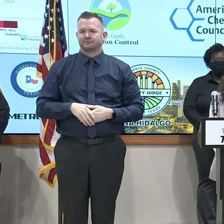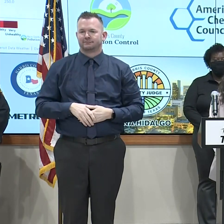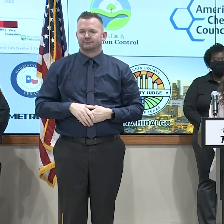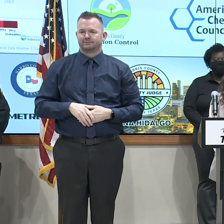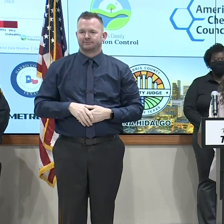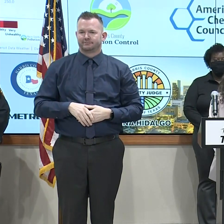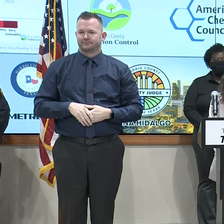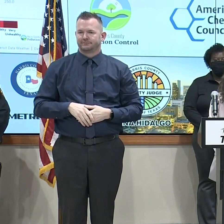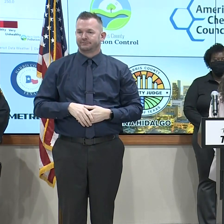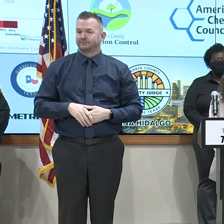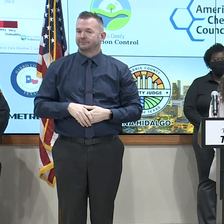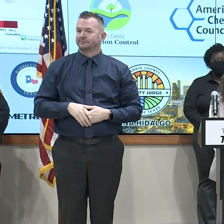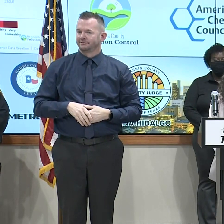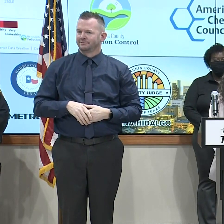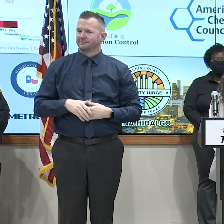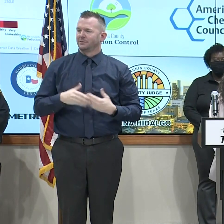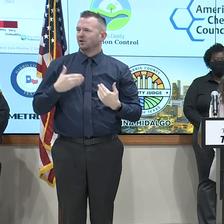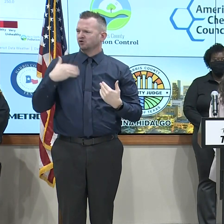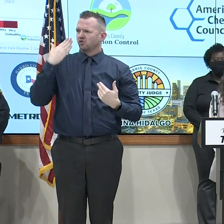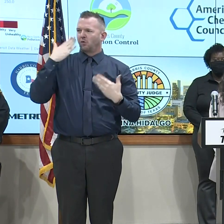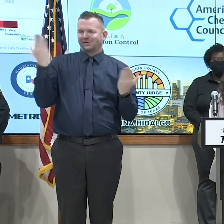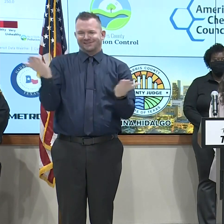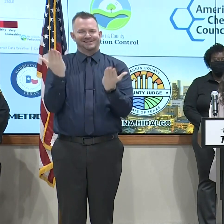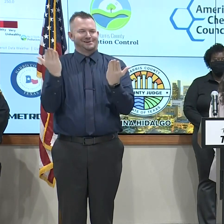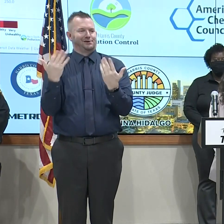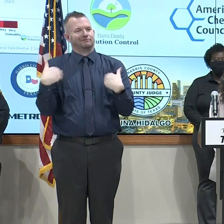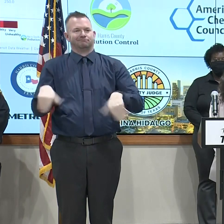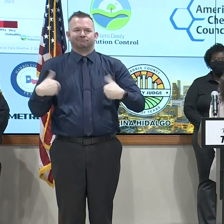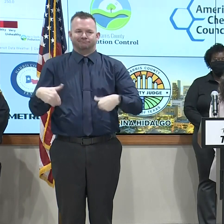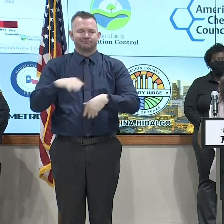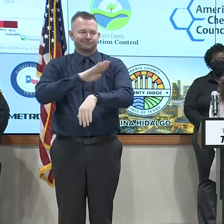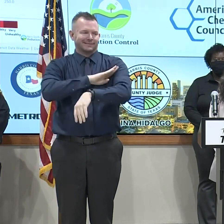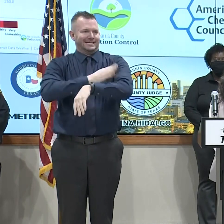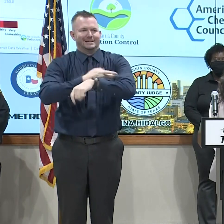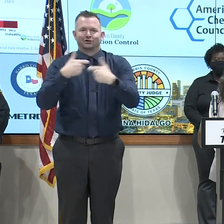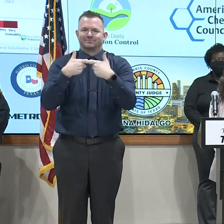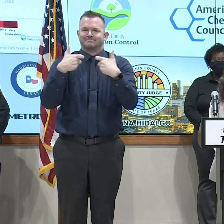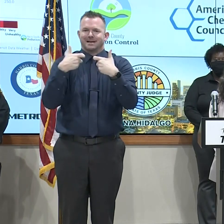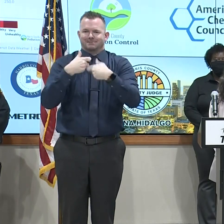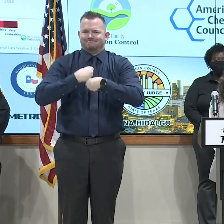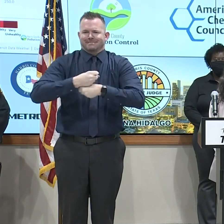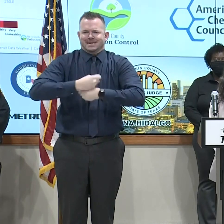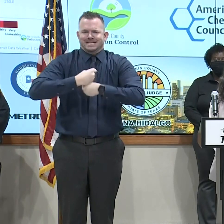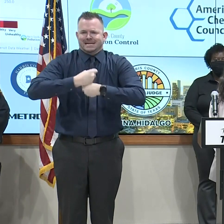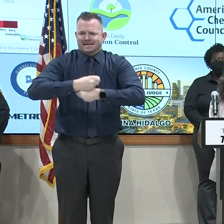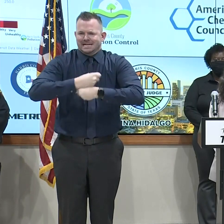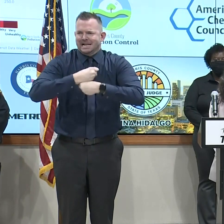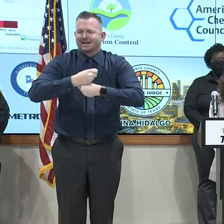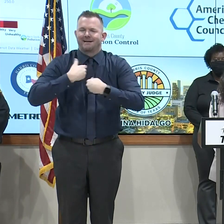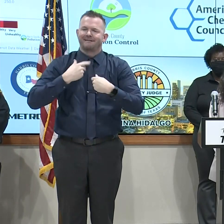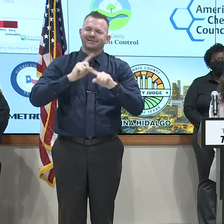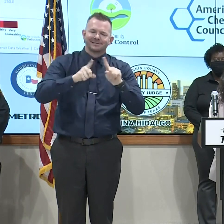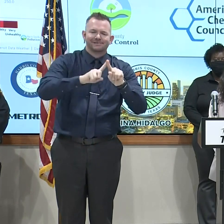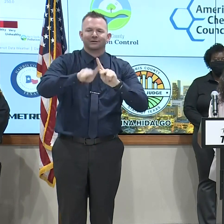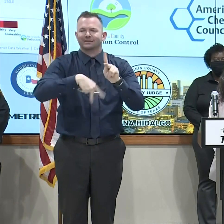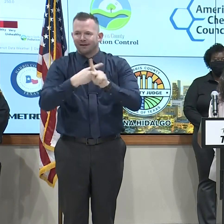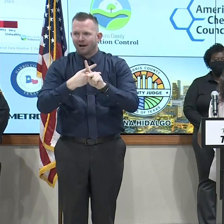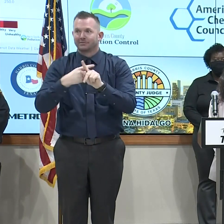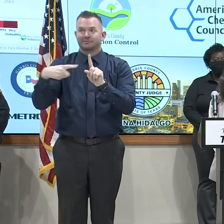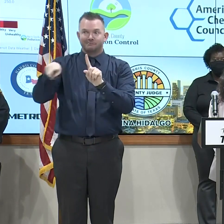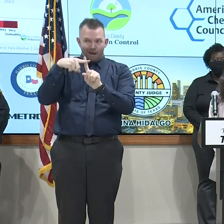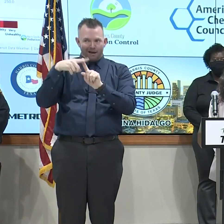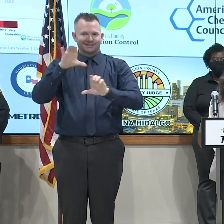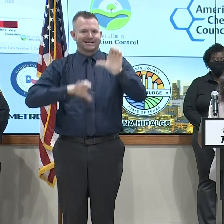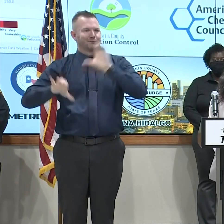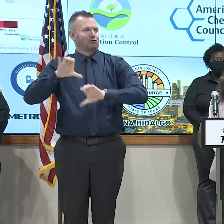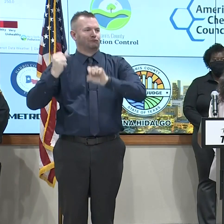and our region is a petrochemical powerhouse, which we're all proud of. These industries bring jobs, and